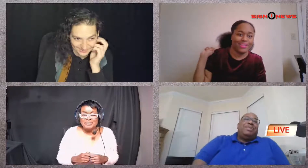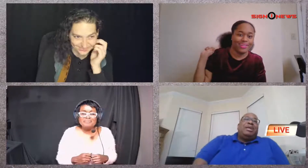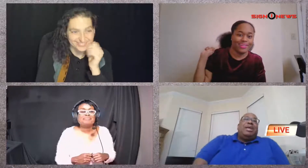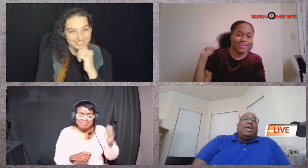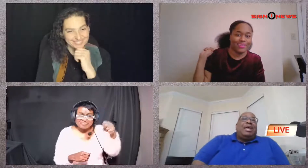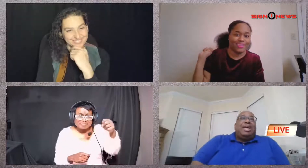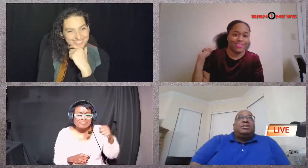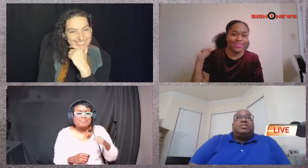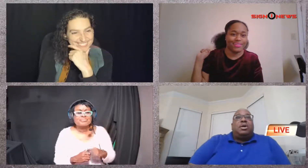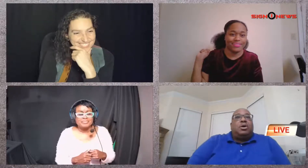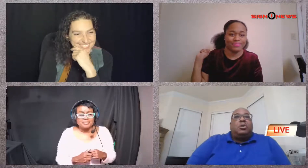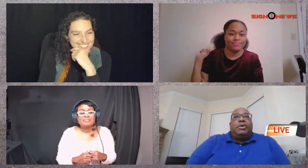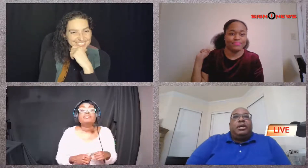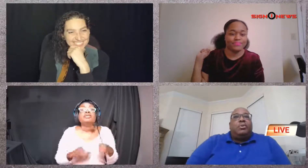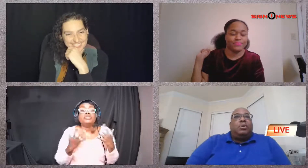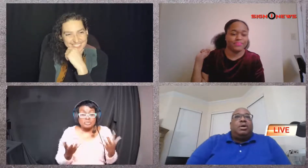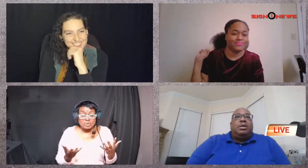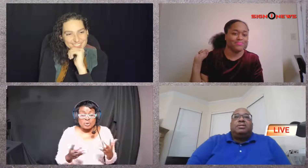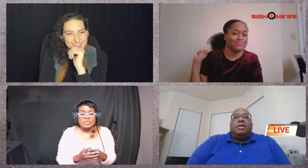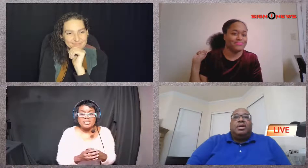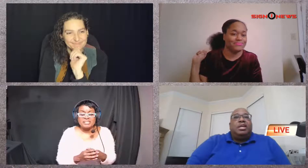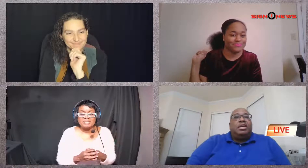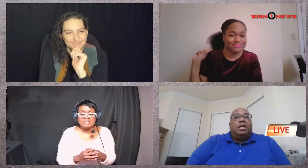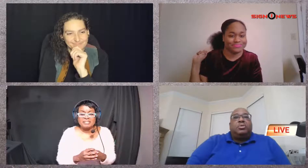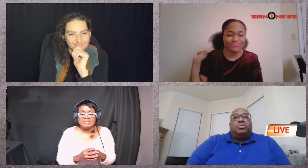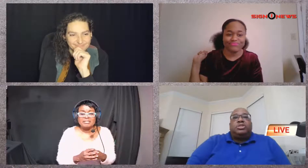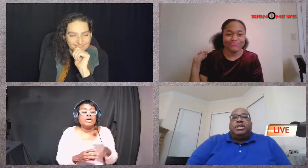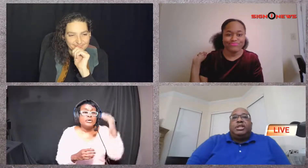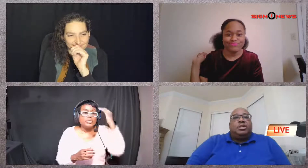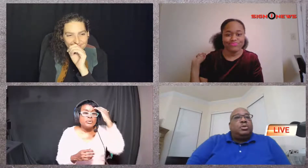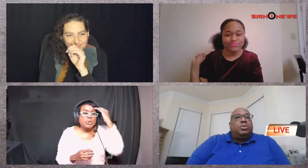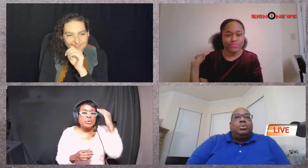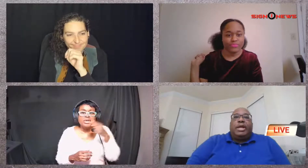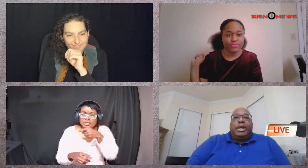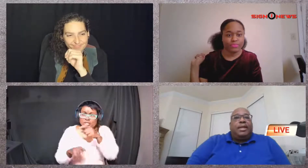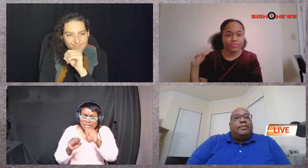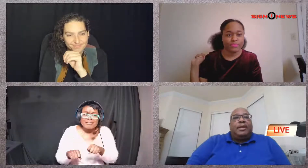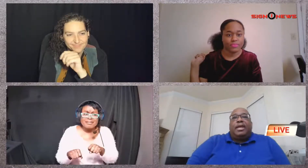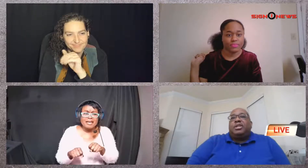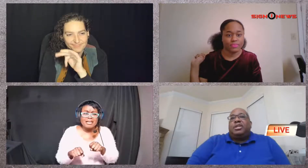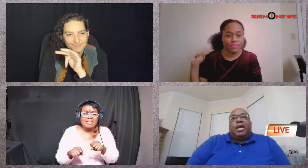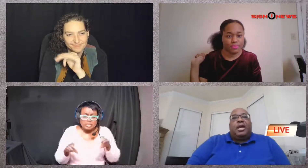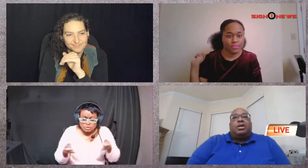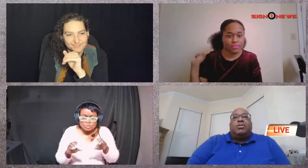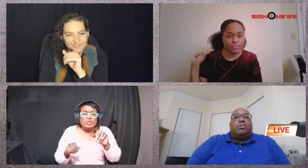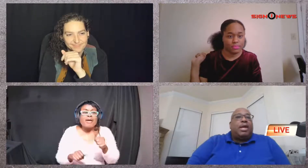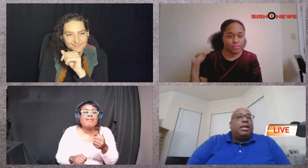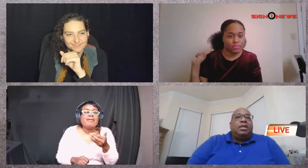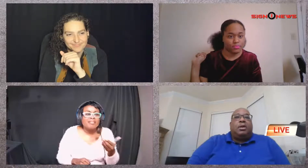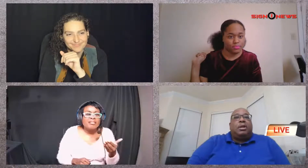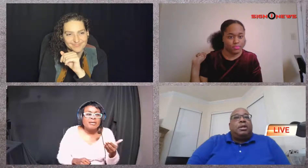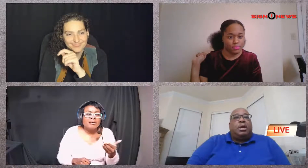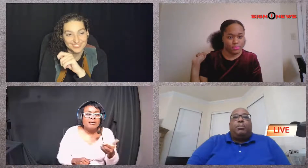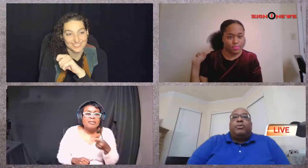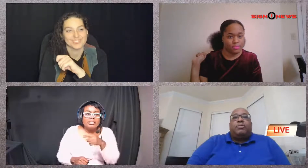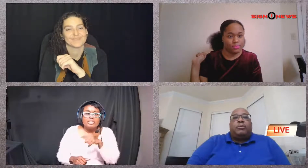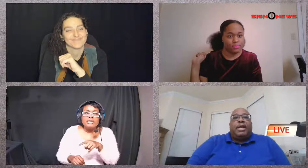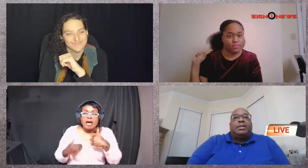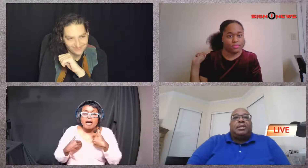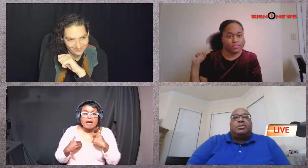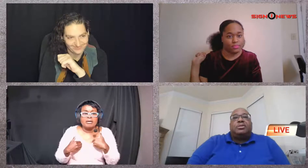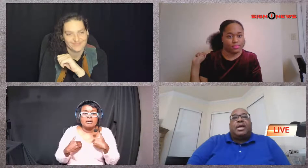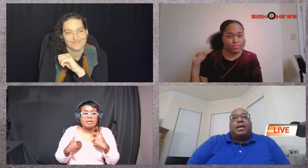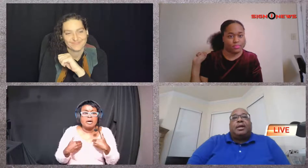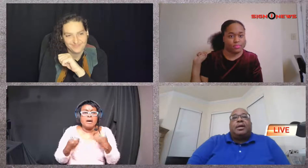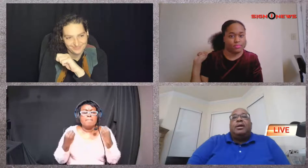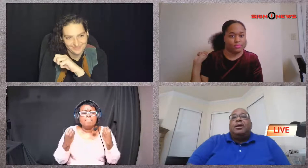teacher also. And so it was, she can do anything. And she had a great, a number of